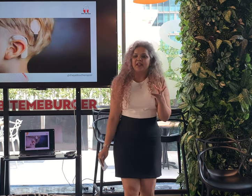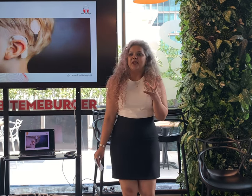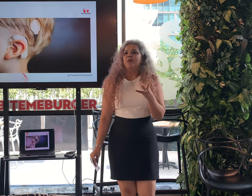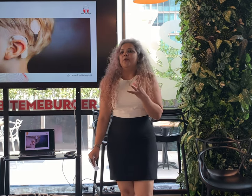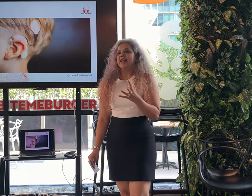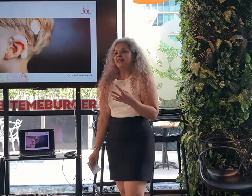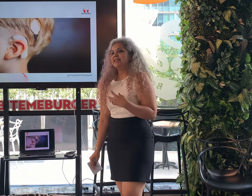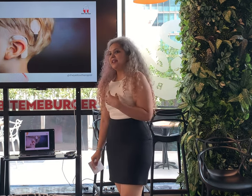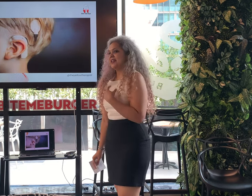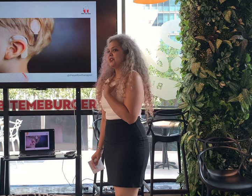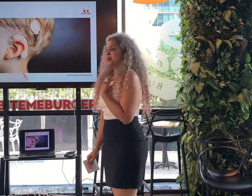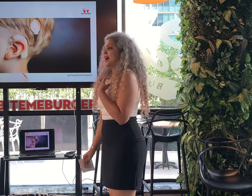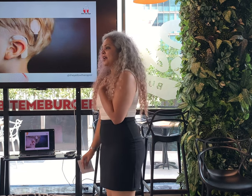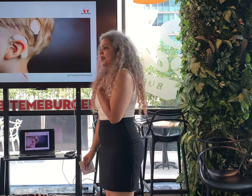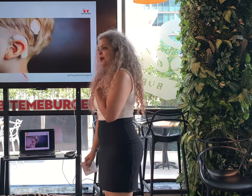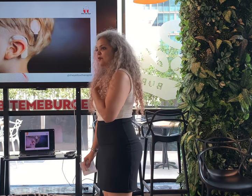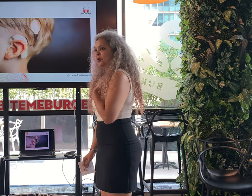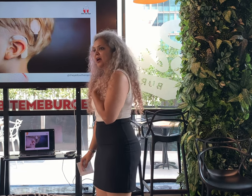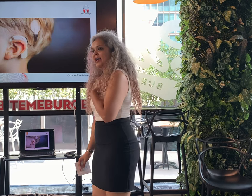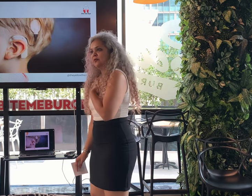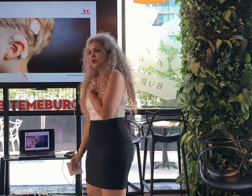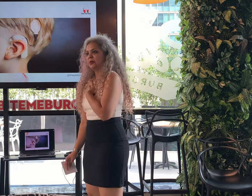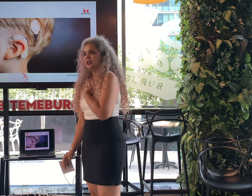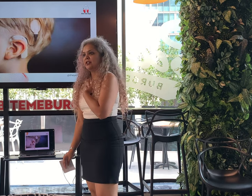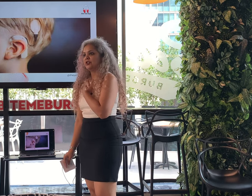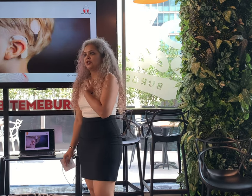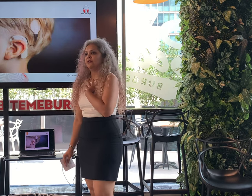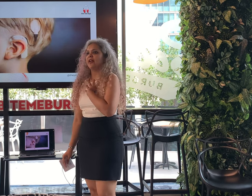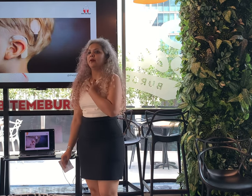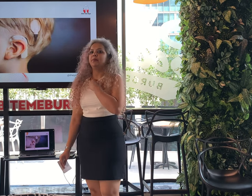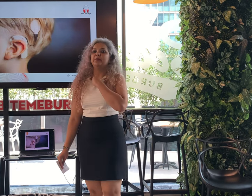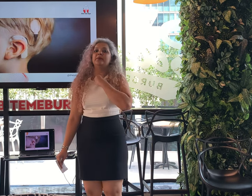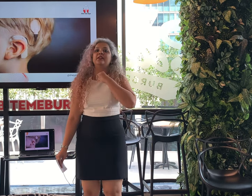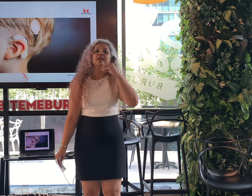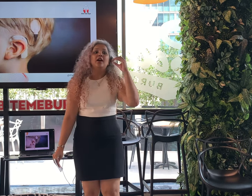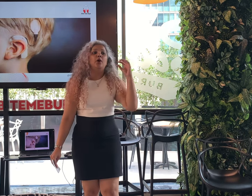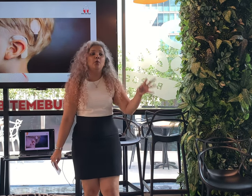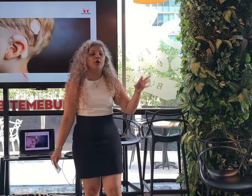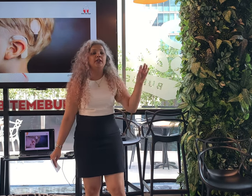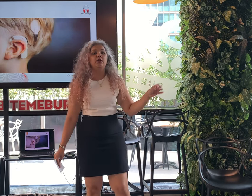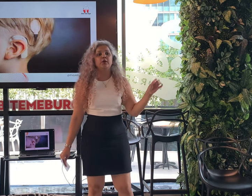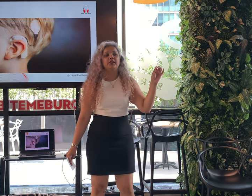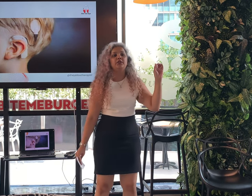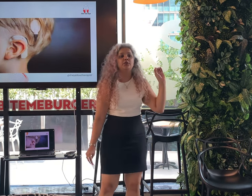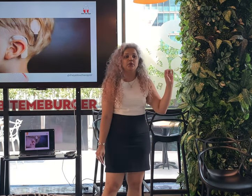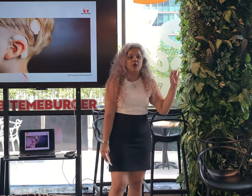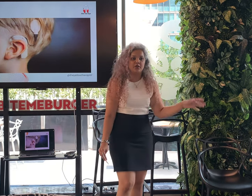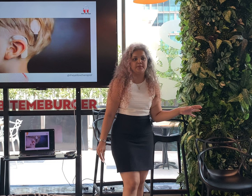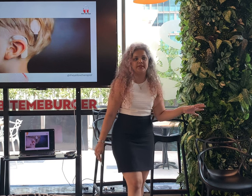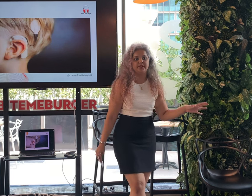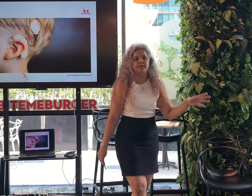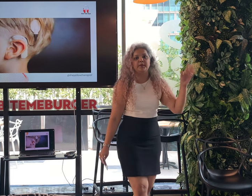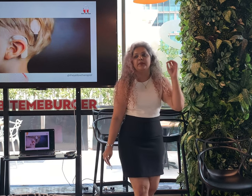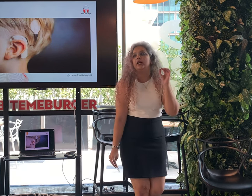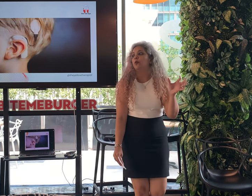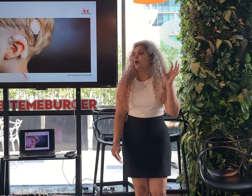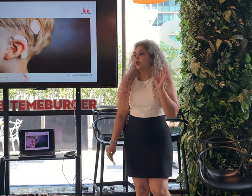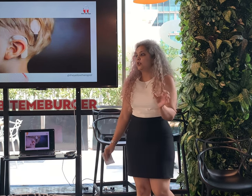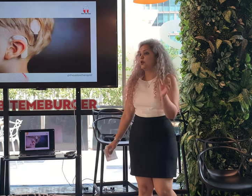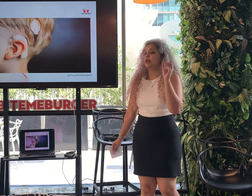When I see it, I am from a culture where people avoid going to hospitals. People avoid going